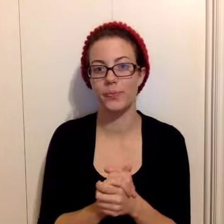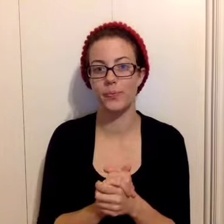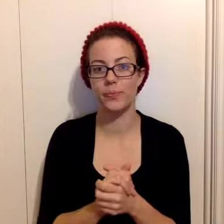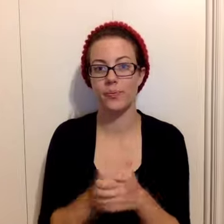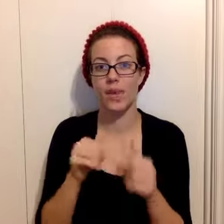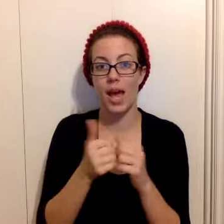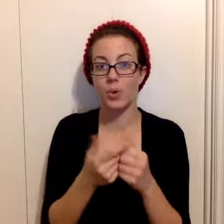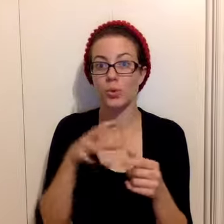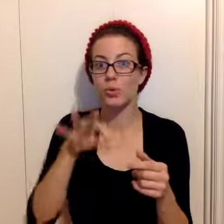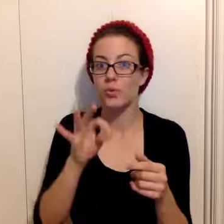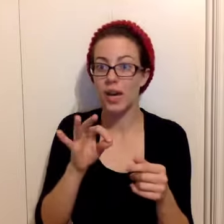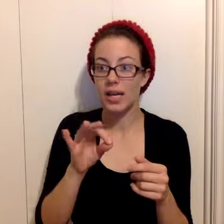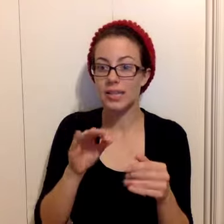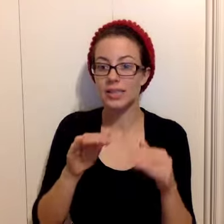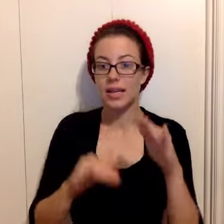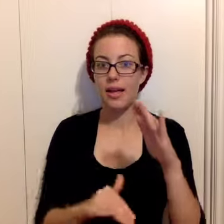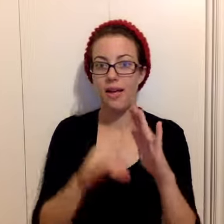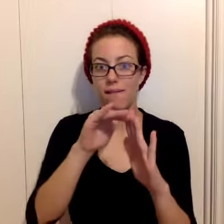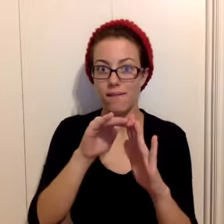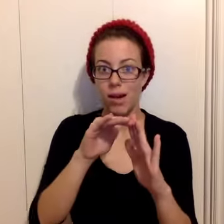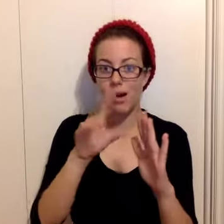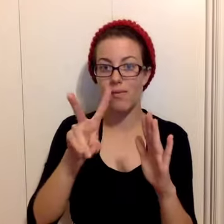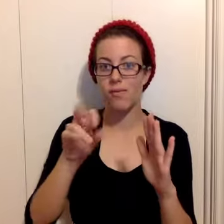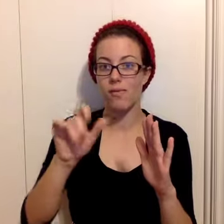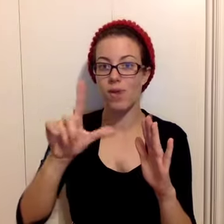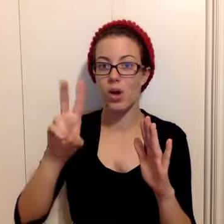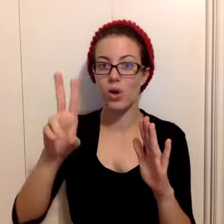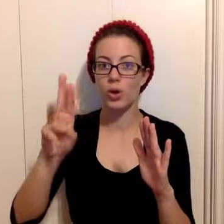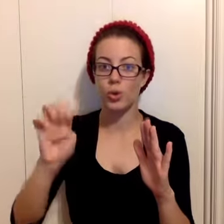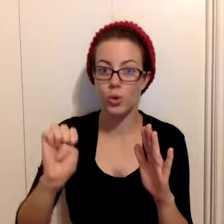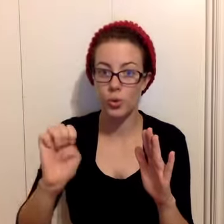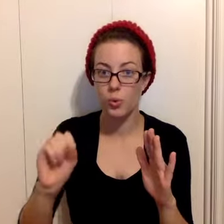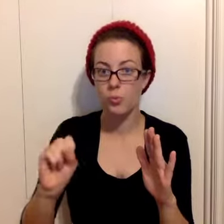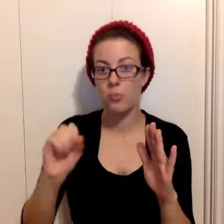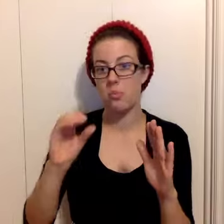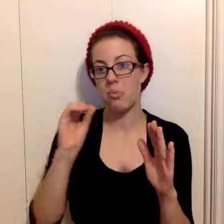and how to measure the area of a triangle.